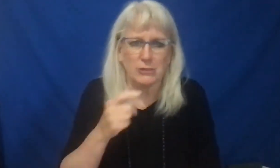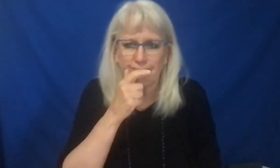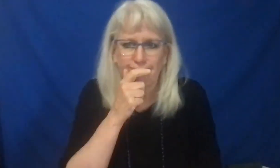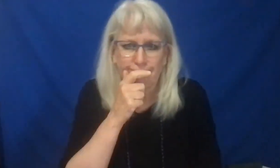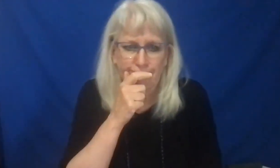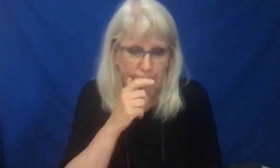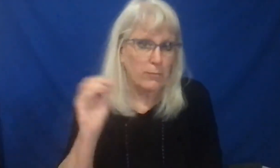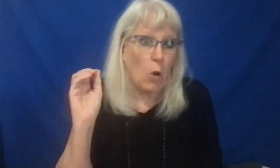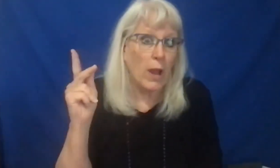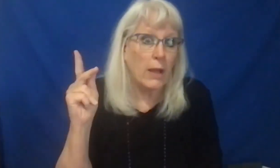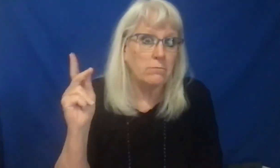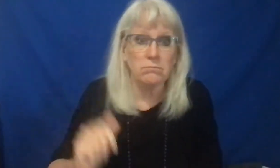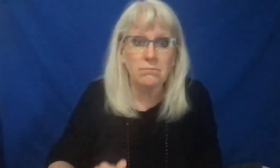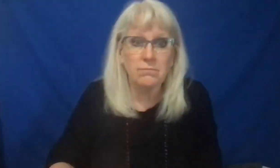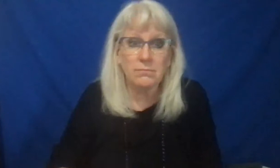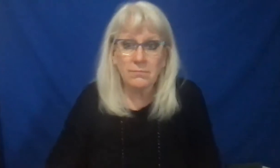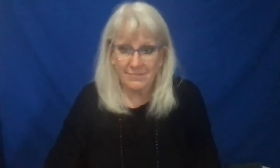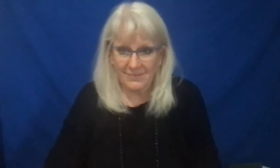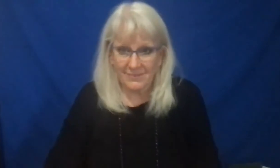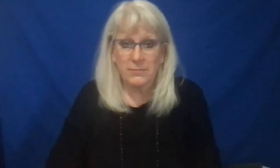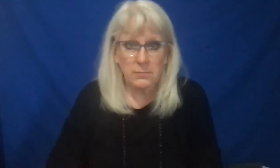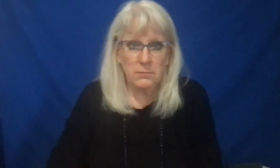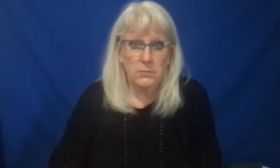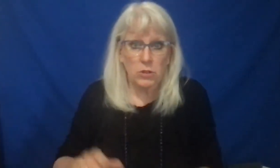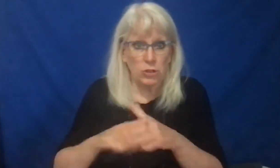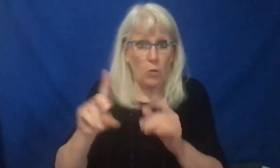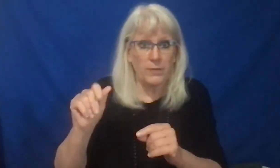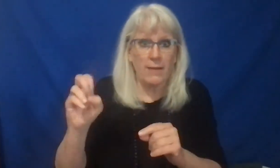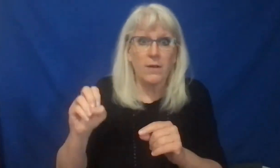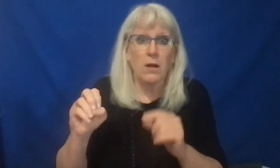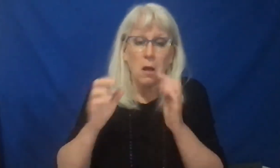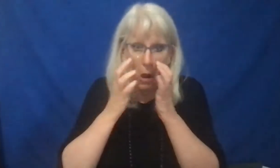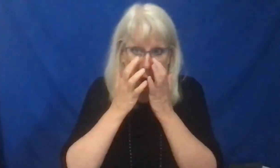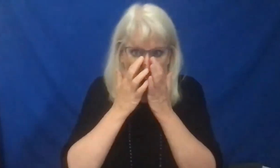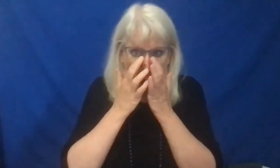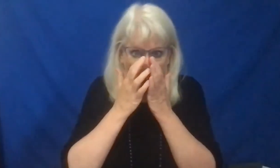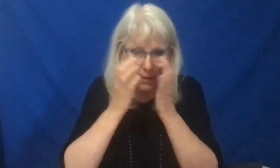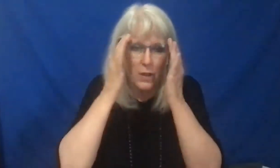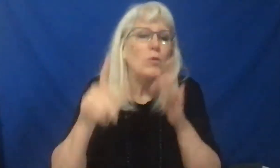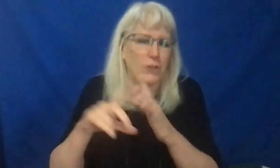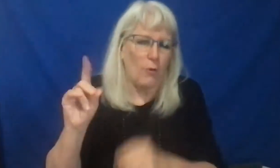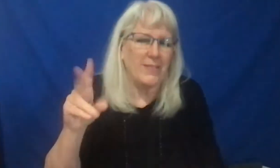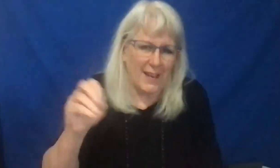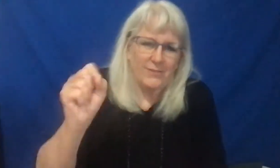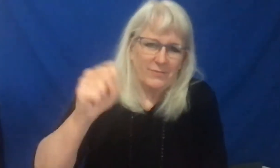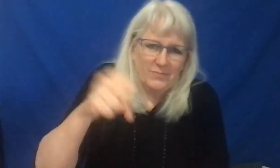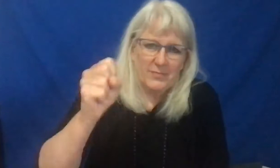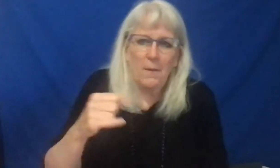Okay, You want to start with Dave? Oh, I would love to start with Dave. So right now I'd like to actually introduce